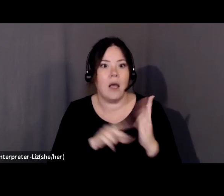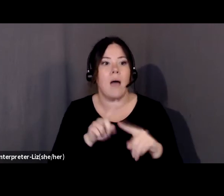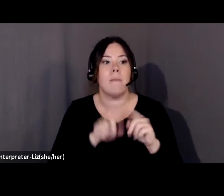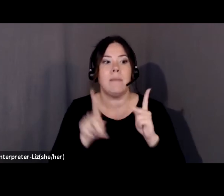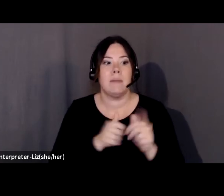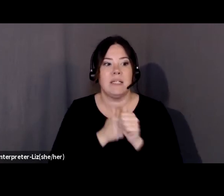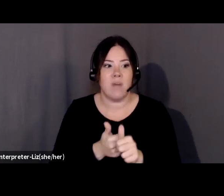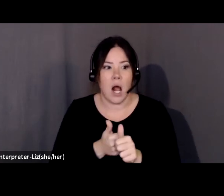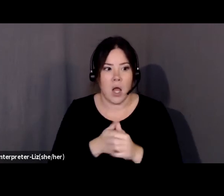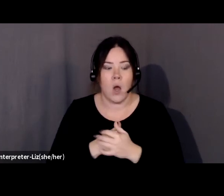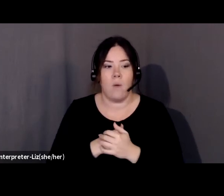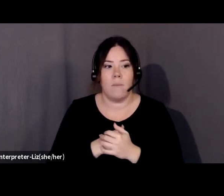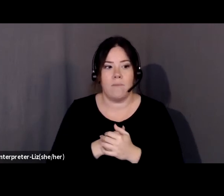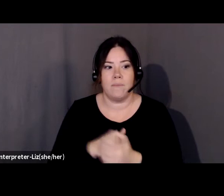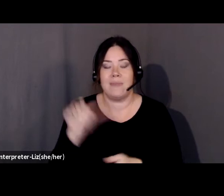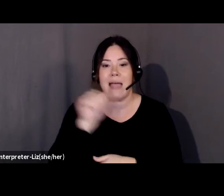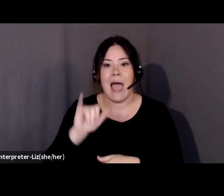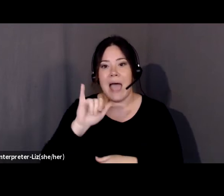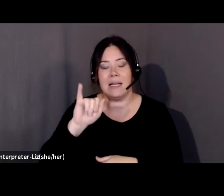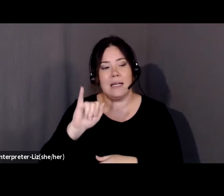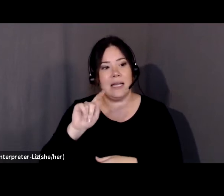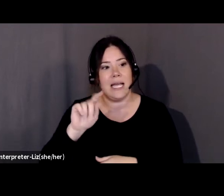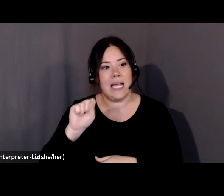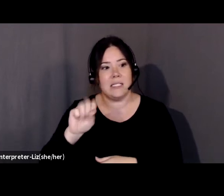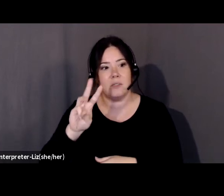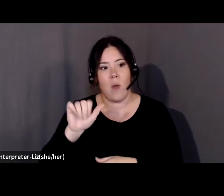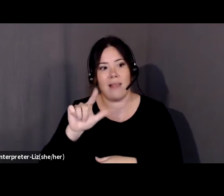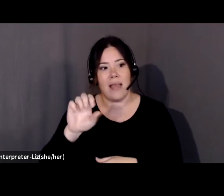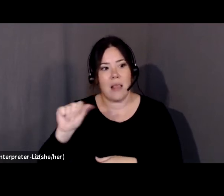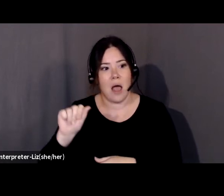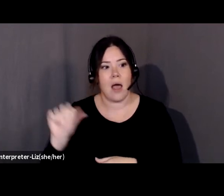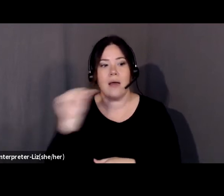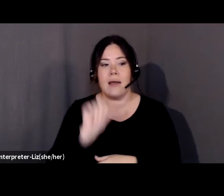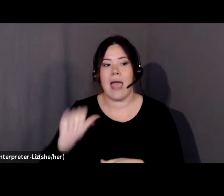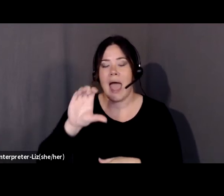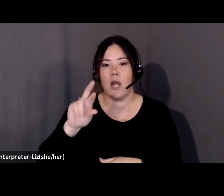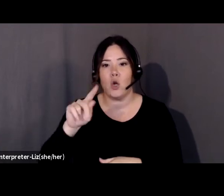follow at It's Walela, at